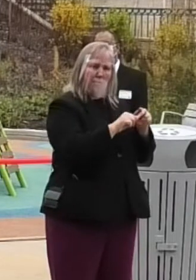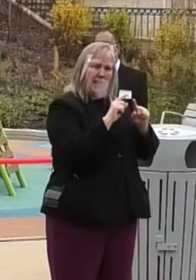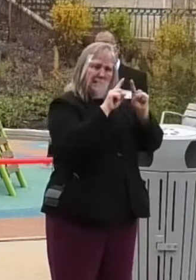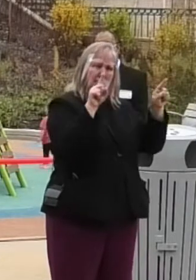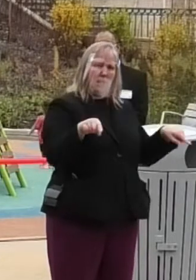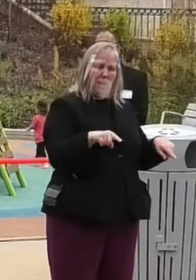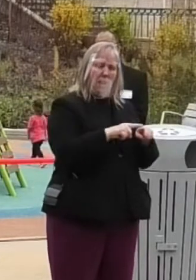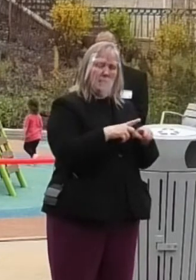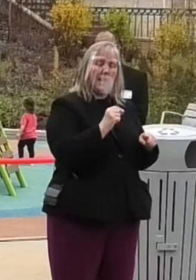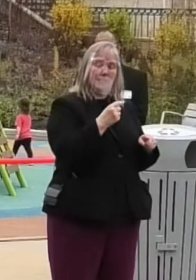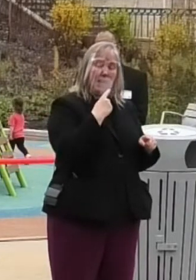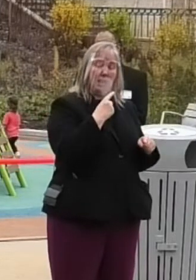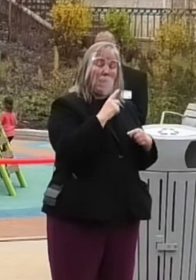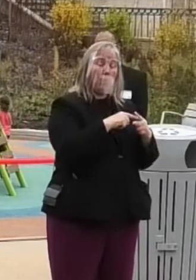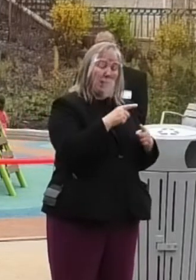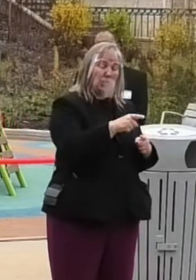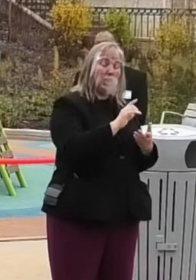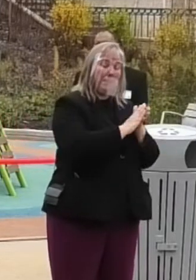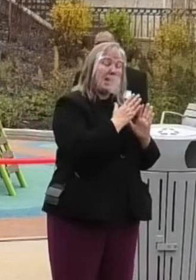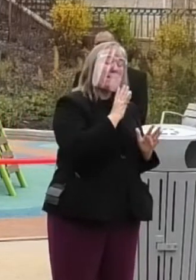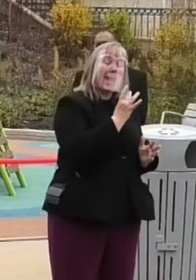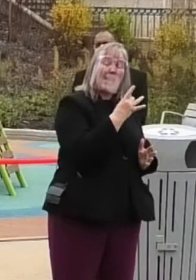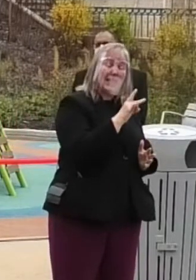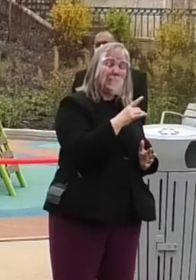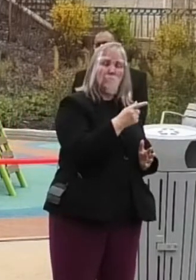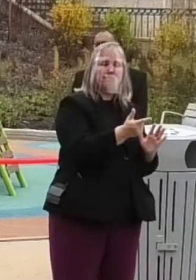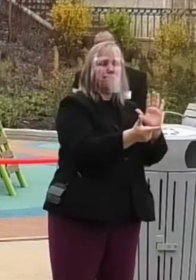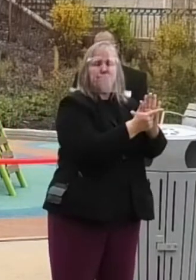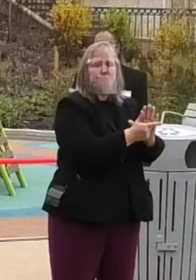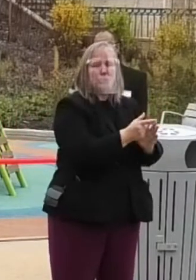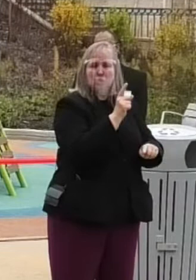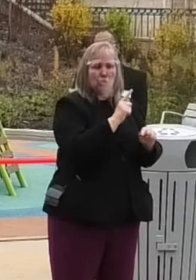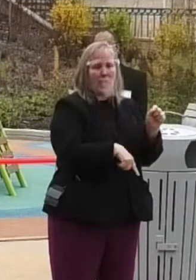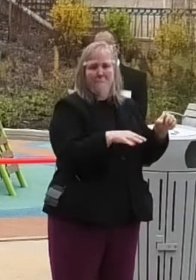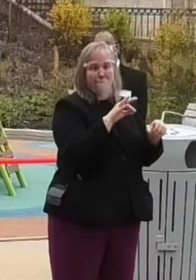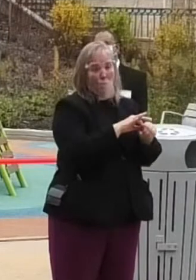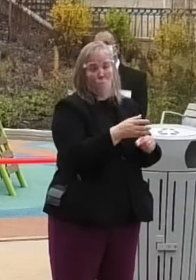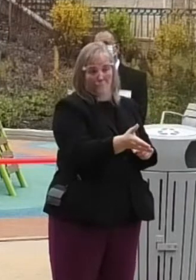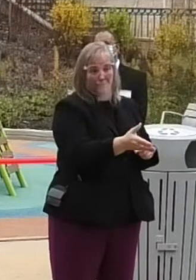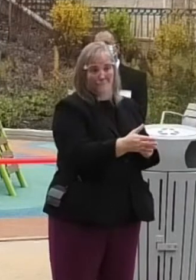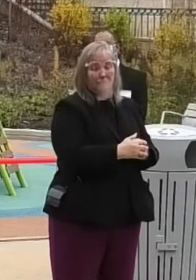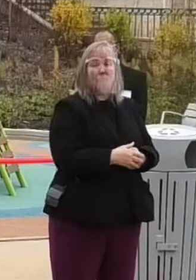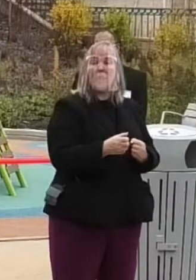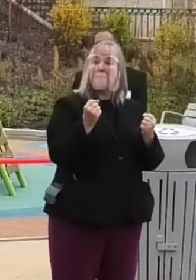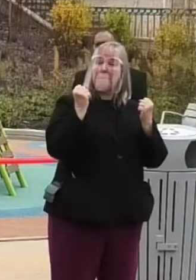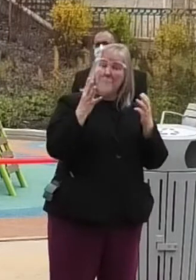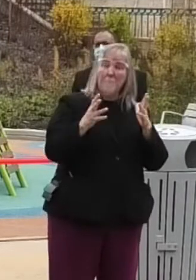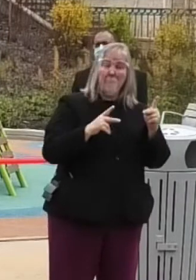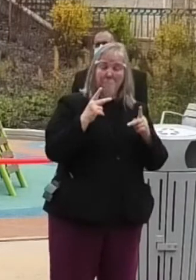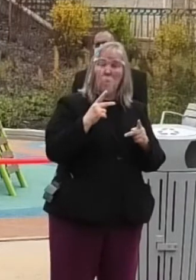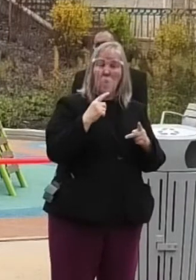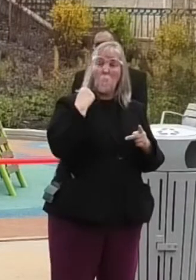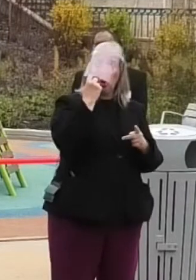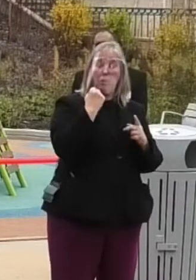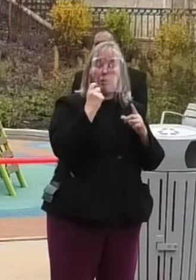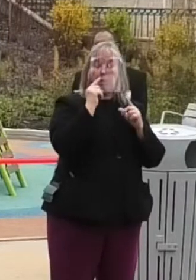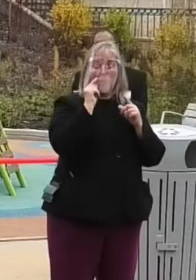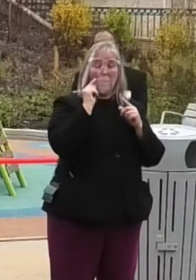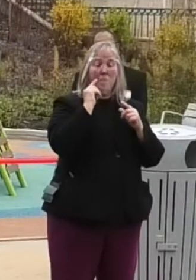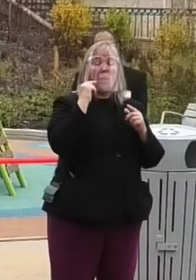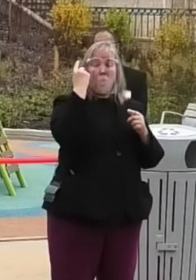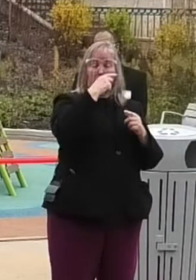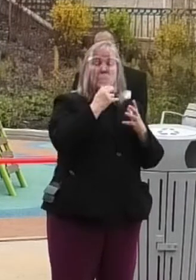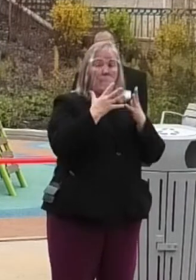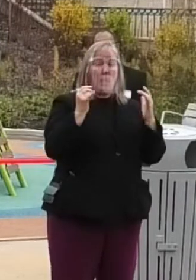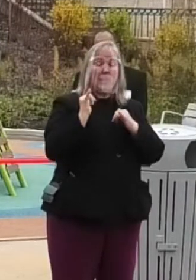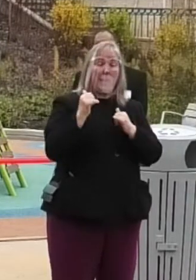say, when she turned 18, she wasn't allowed to vote. There were a lot of people that looked a lot like me that worked really